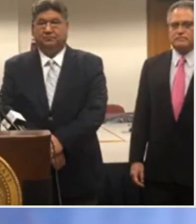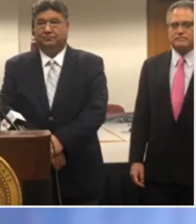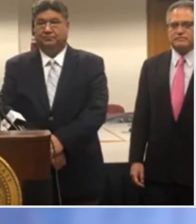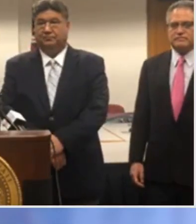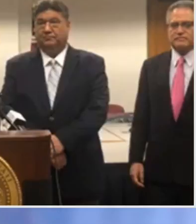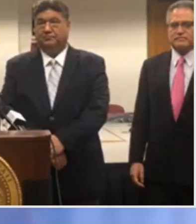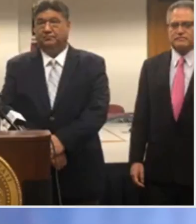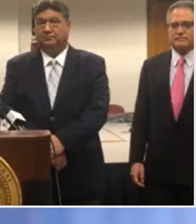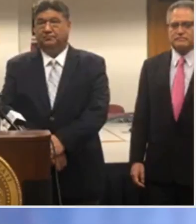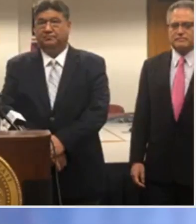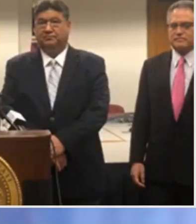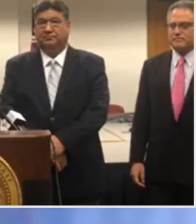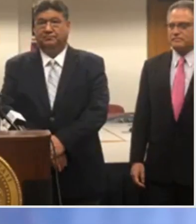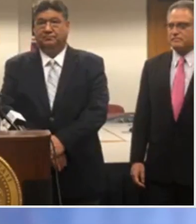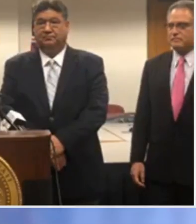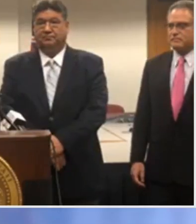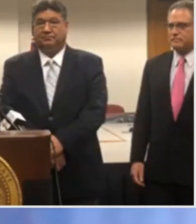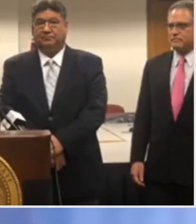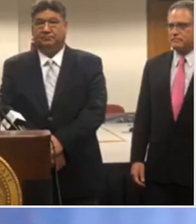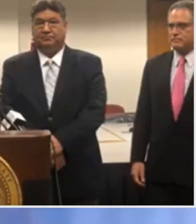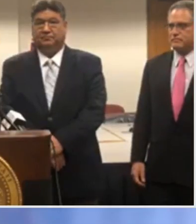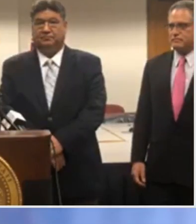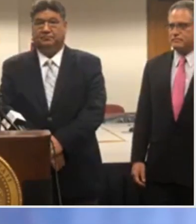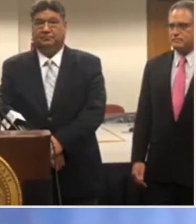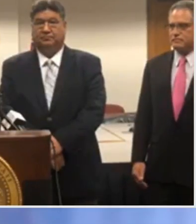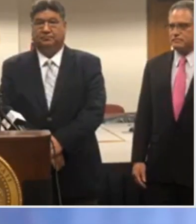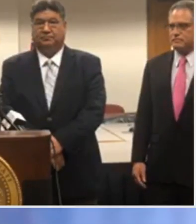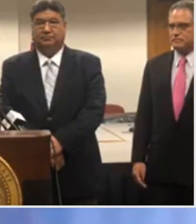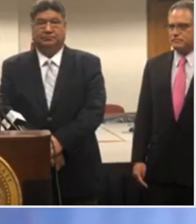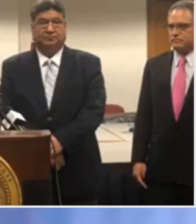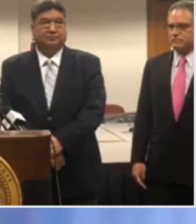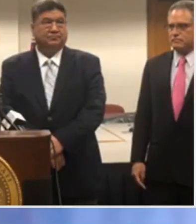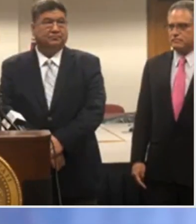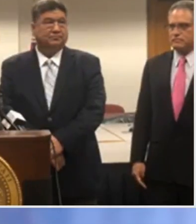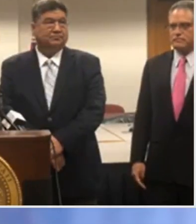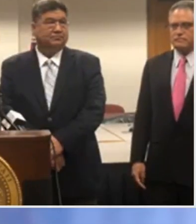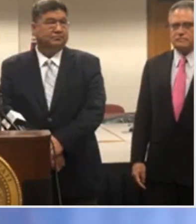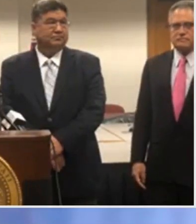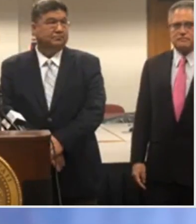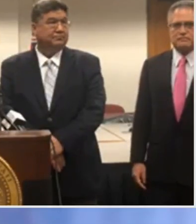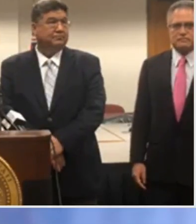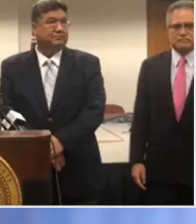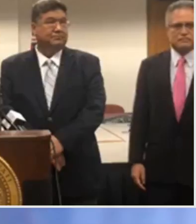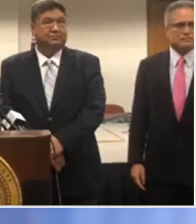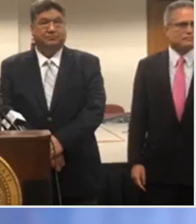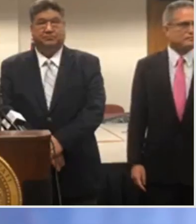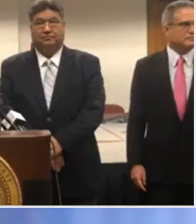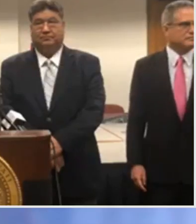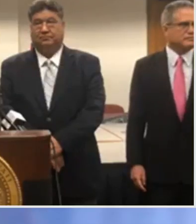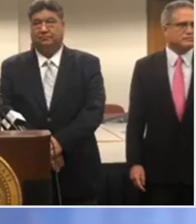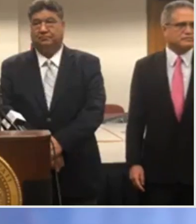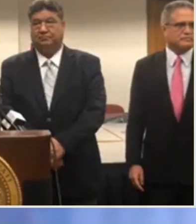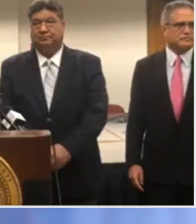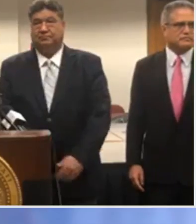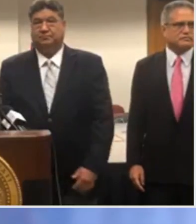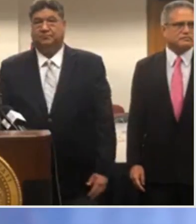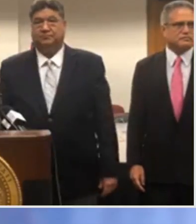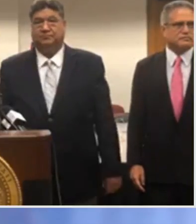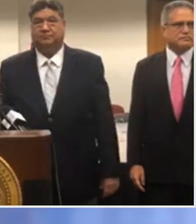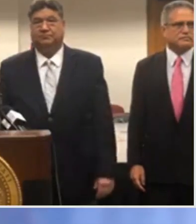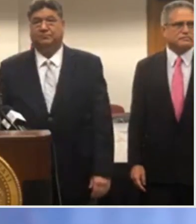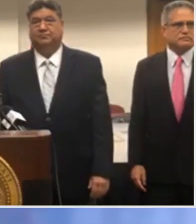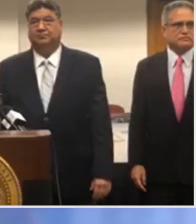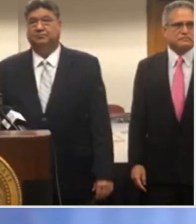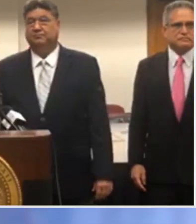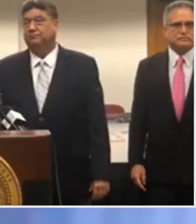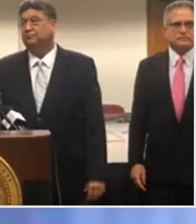the time that we are in recess. So members of the legislature will be here for the most part.